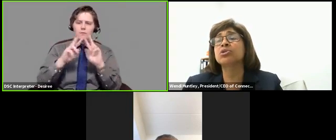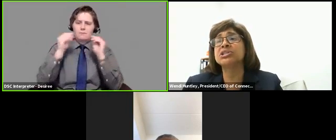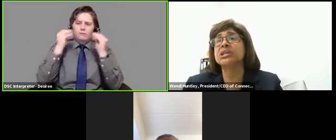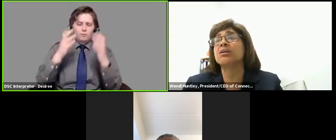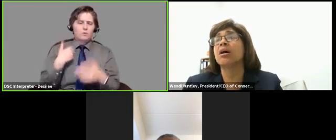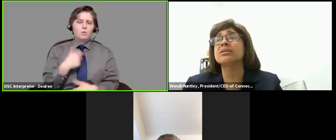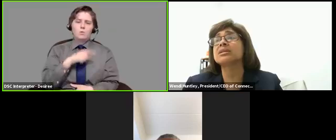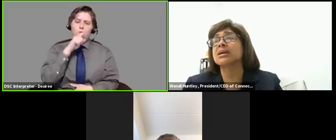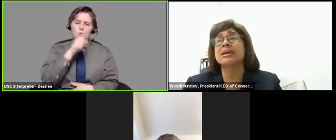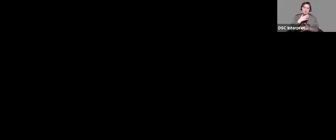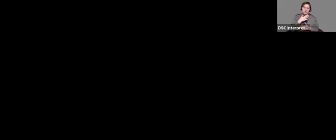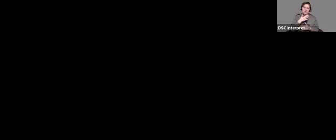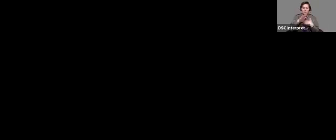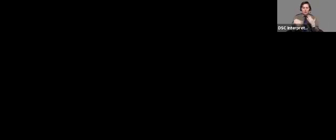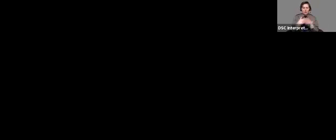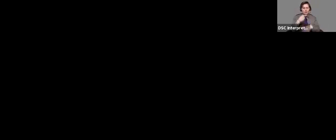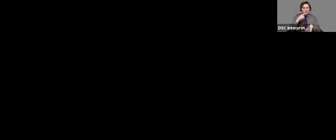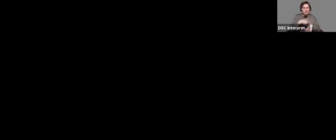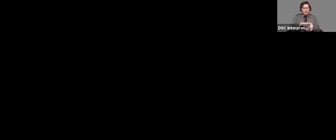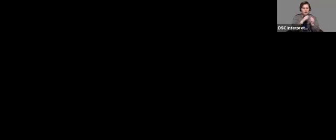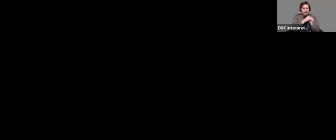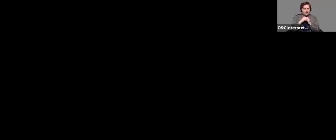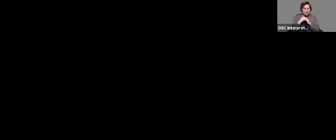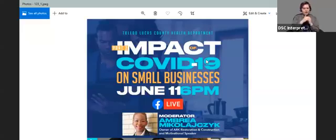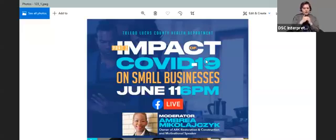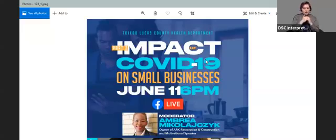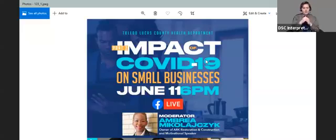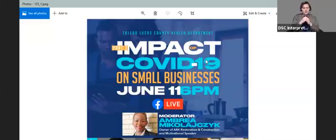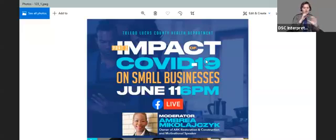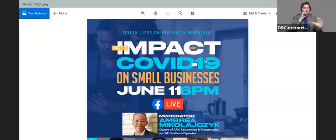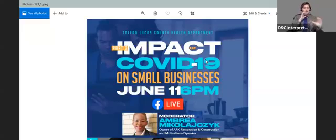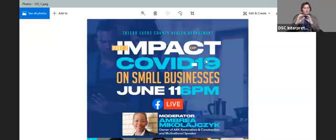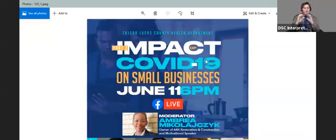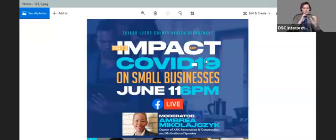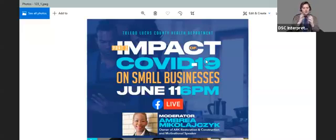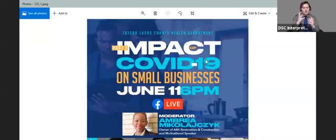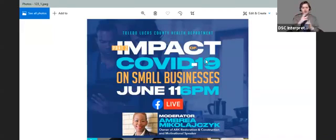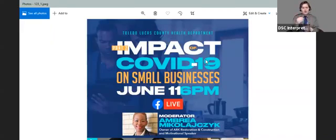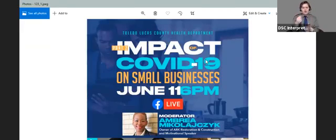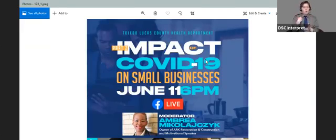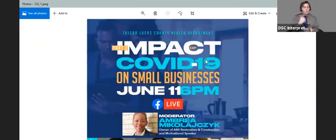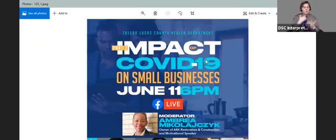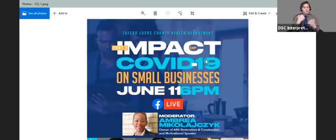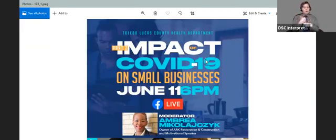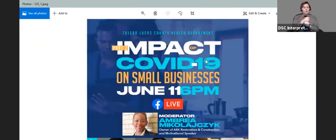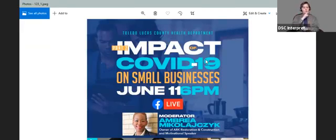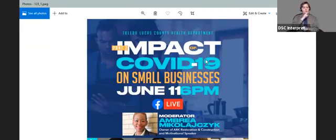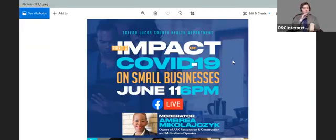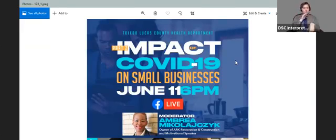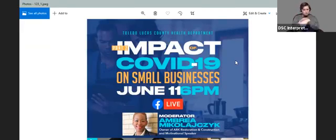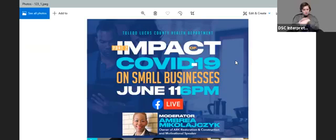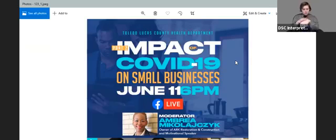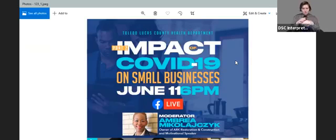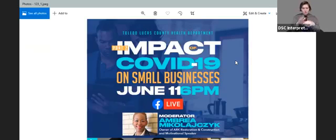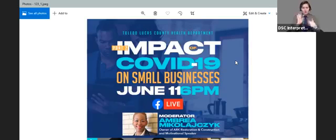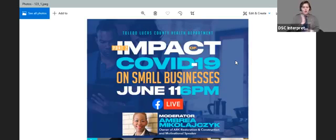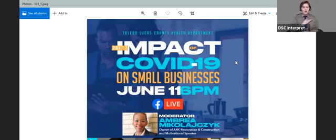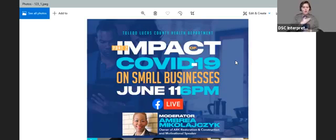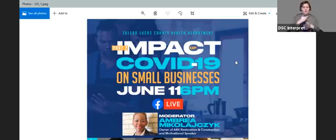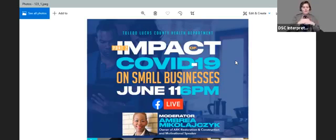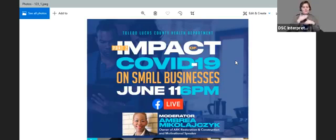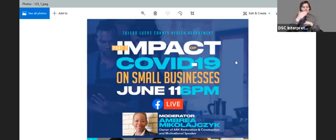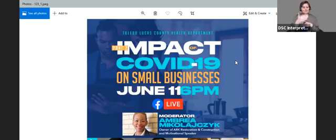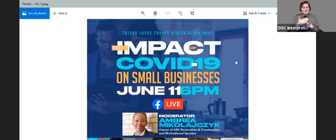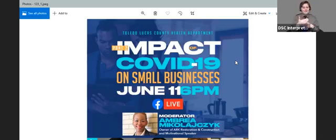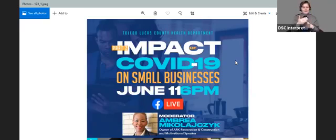really appreciate all of the time together and the conversation. And we want to just make sure to remind you of our